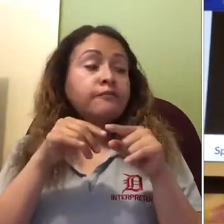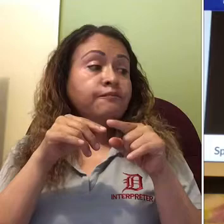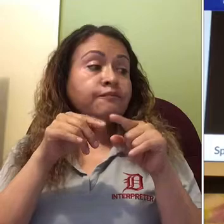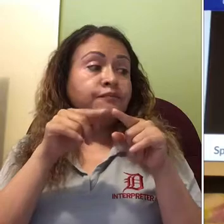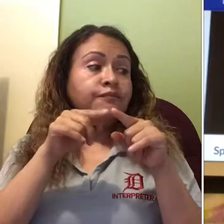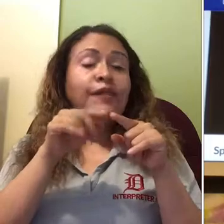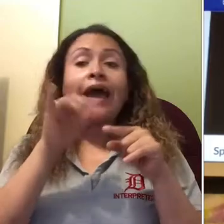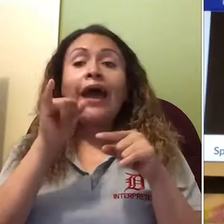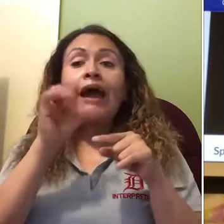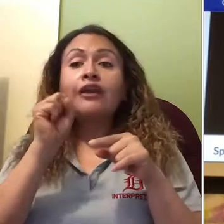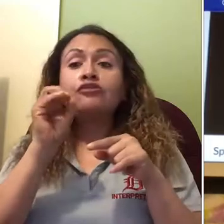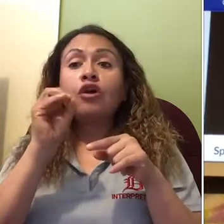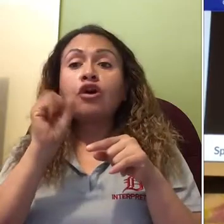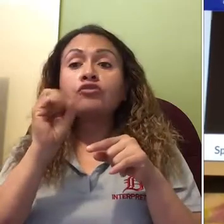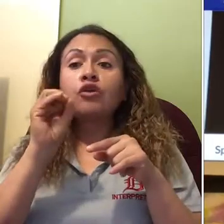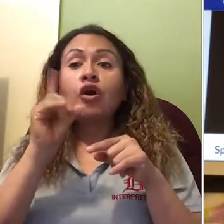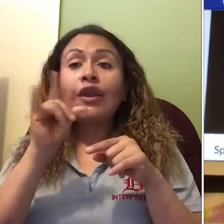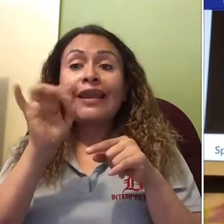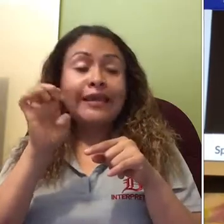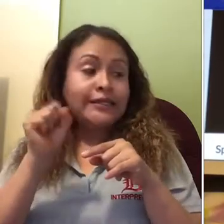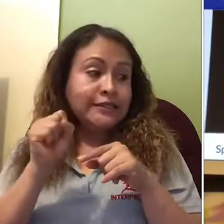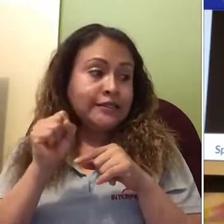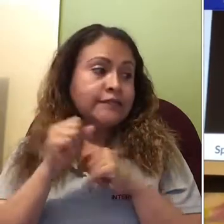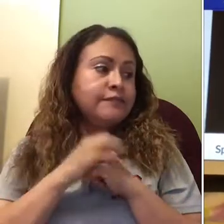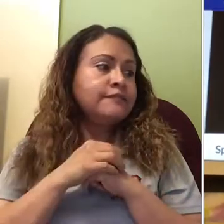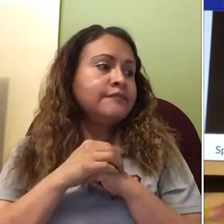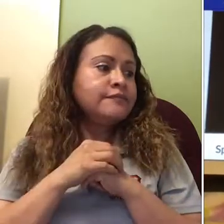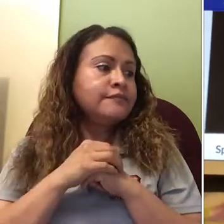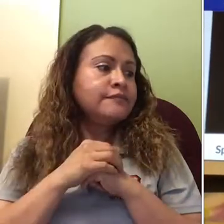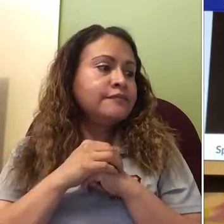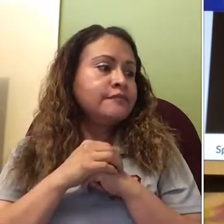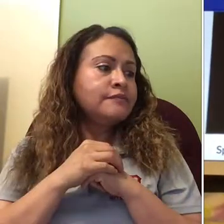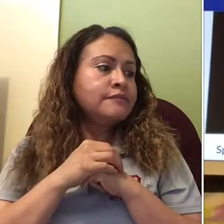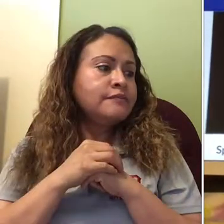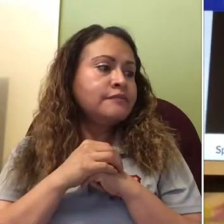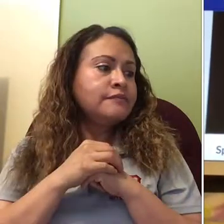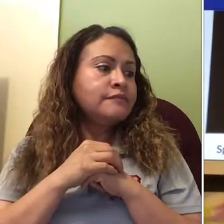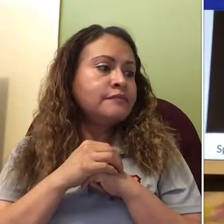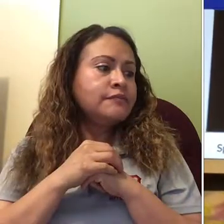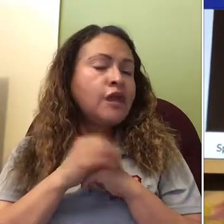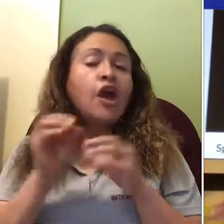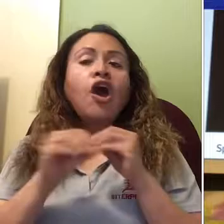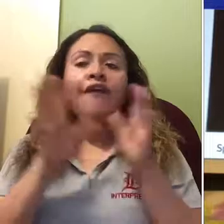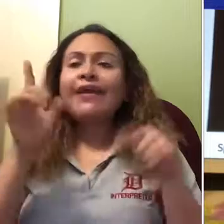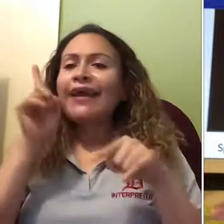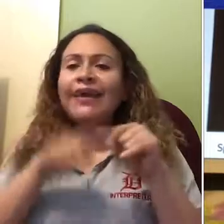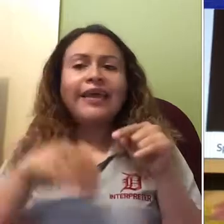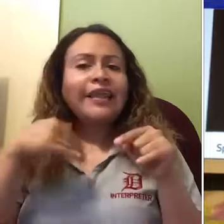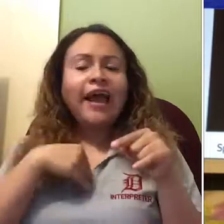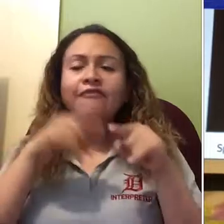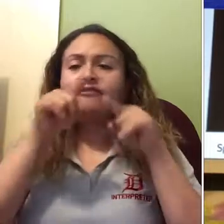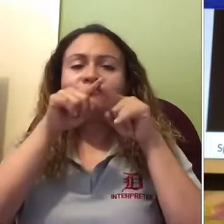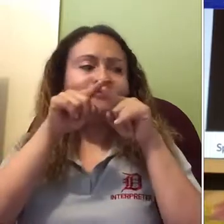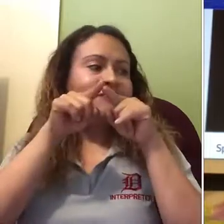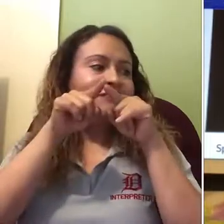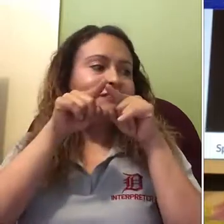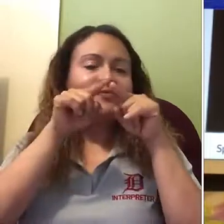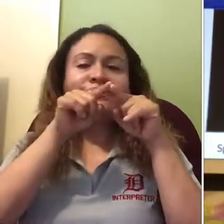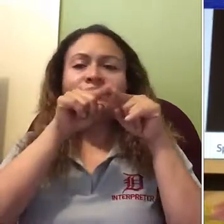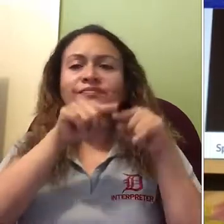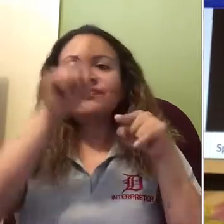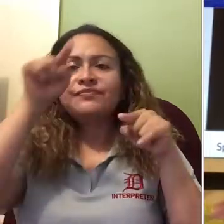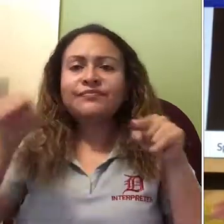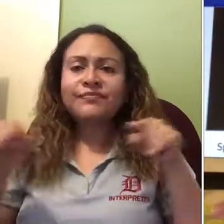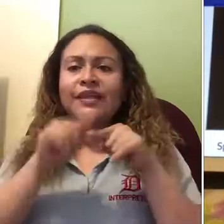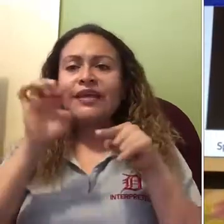also isosceles. So a right triangle that is also isosceles. You obviously can't have a right triangle that is equilateral,